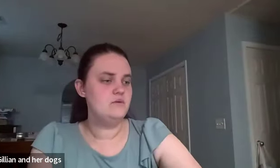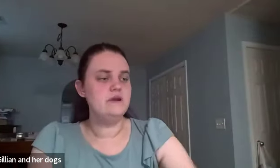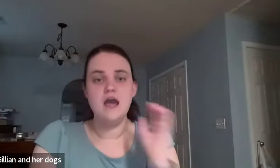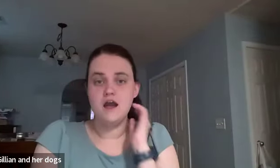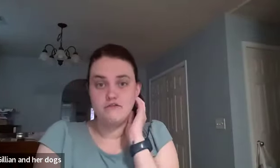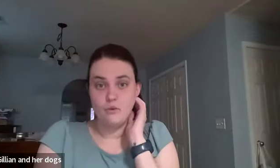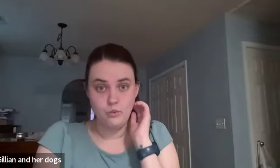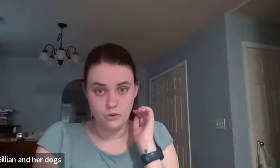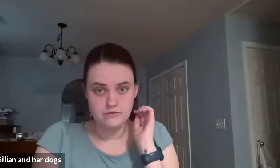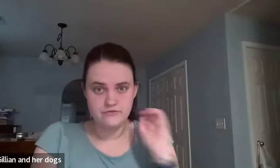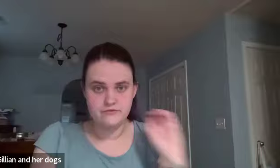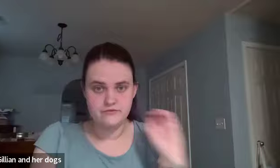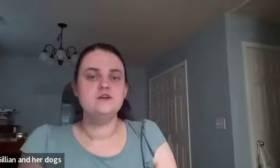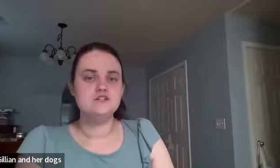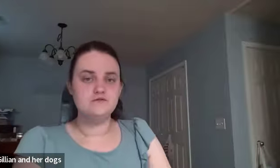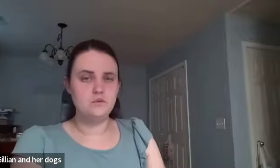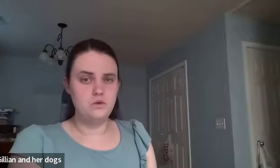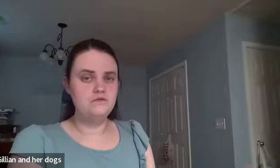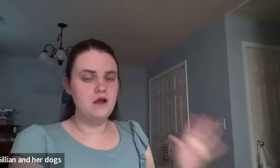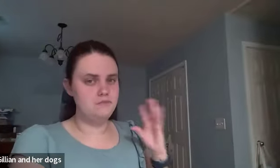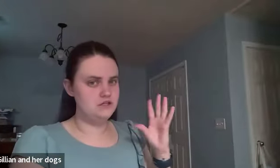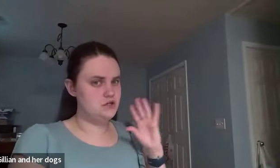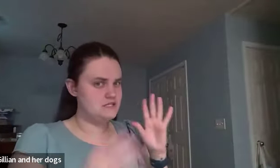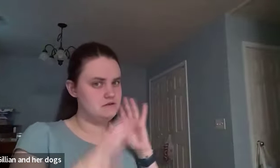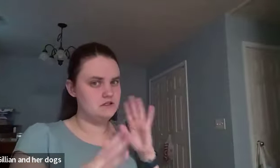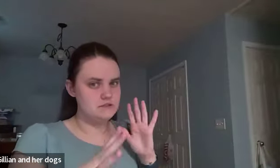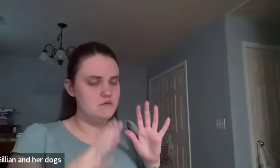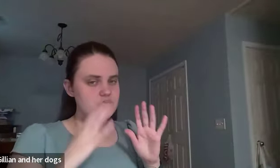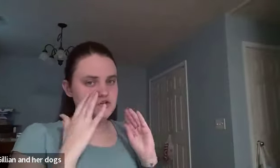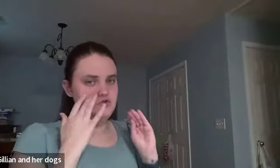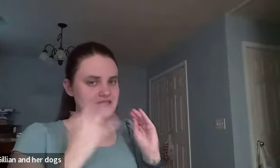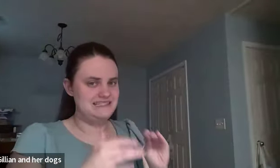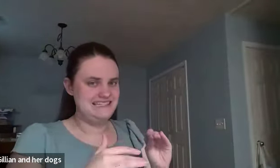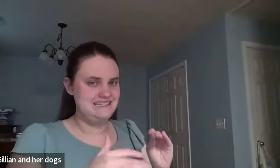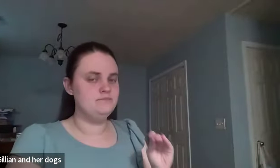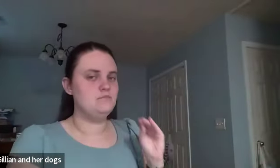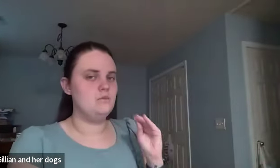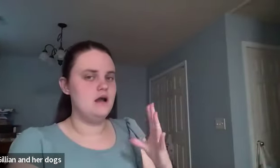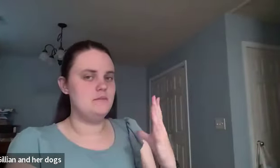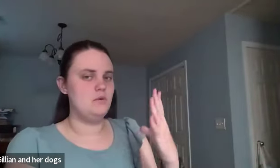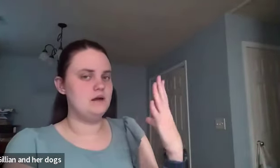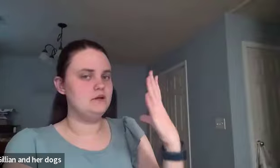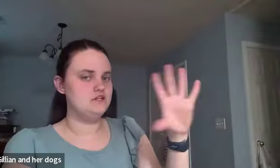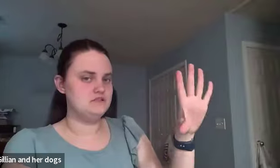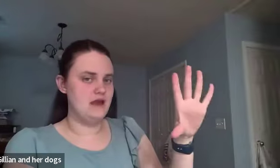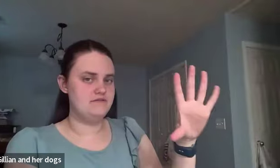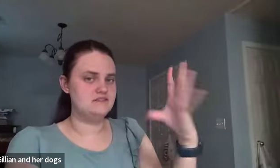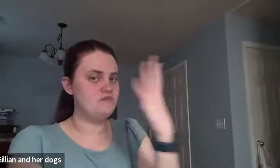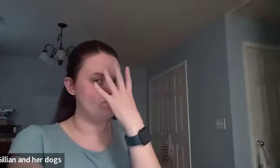Then we have wolf. So for wolf, I'm gonna turn myself a little bit sideways so you can see. What I'm gonna do is I'm gonna have this five